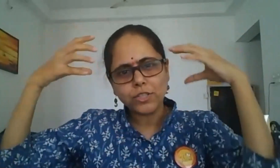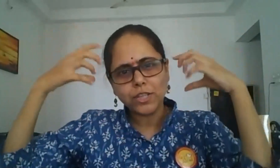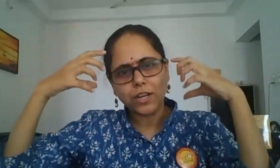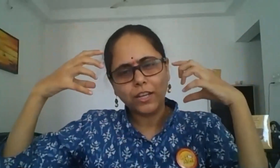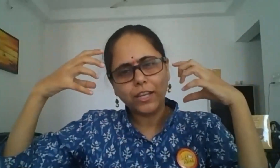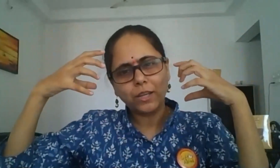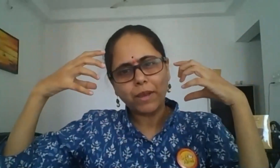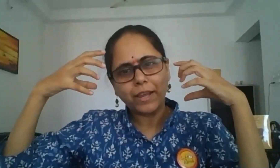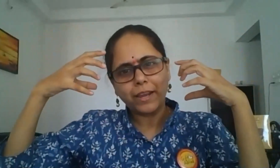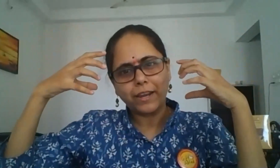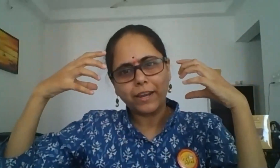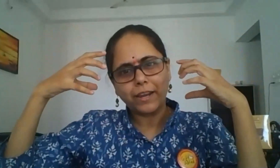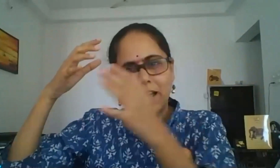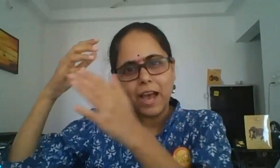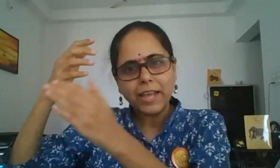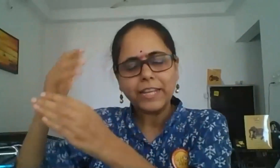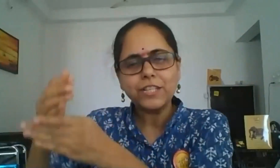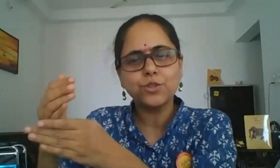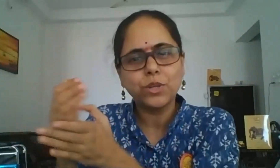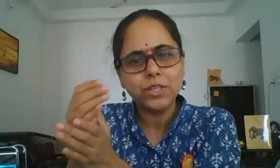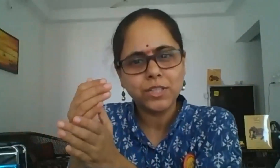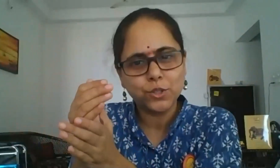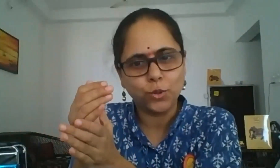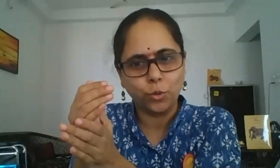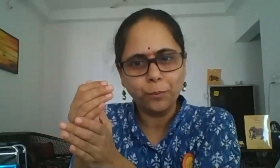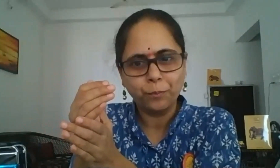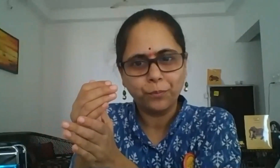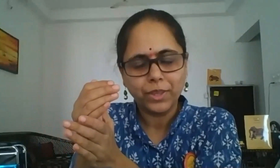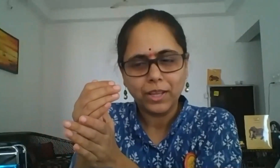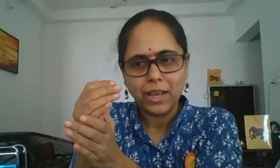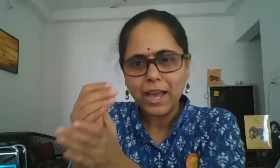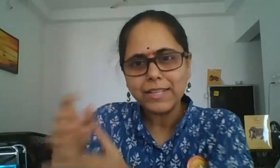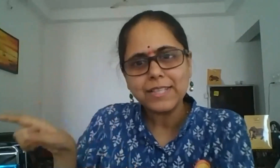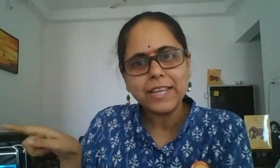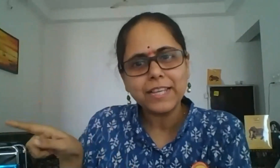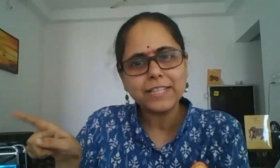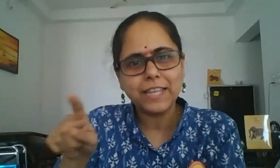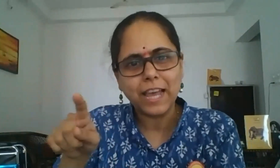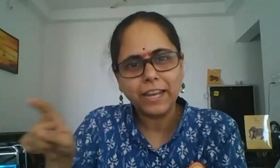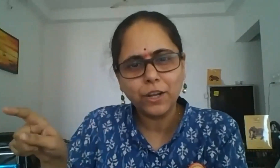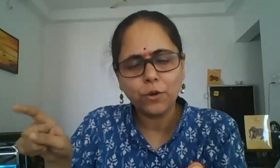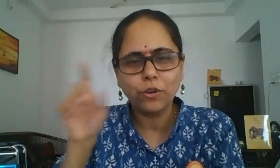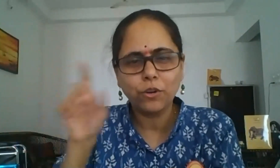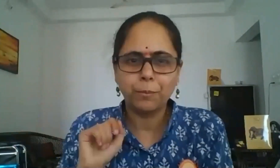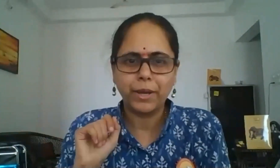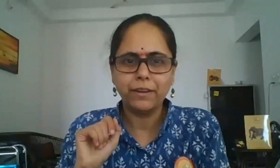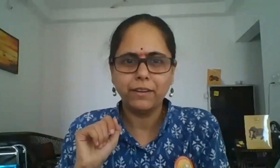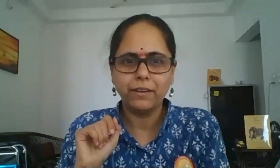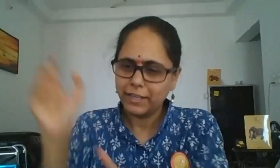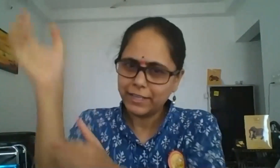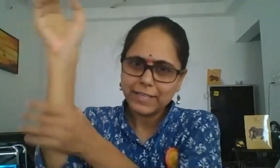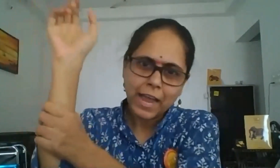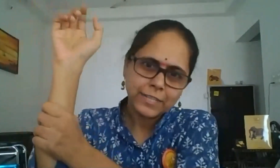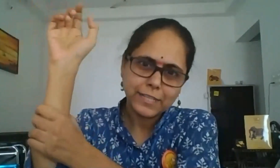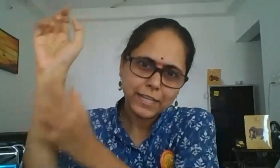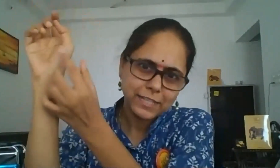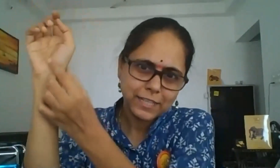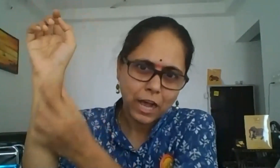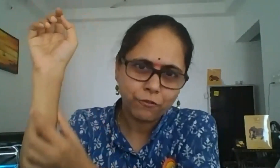are running in my head, I reach towards his room. I see he is lying down on a bed. His hand size is half of